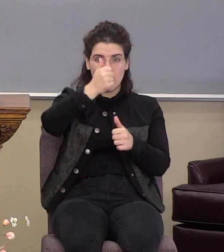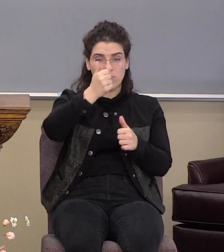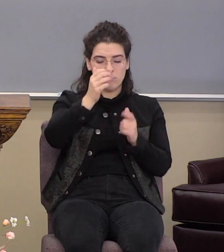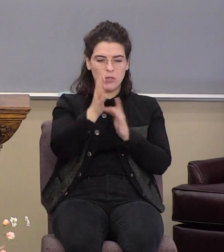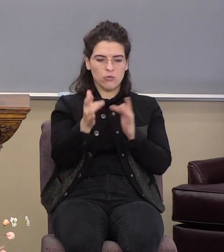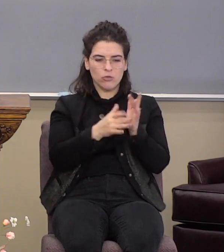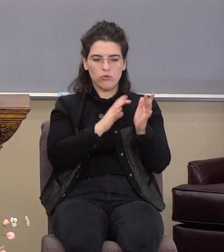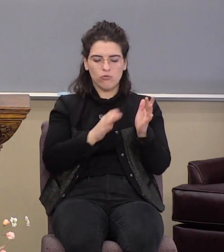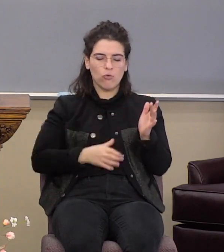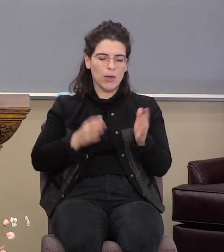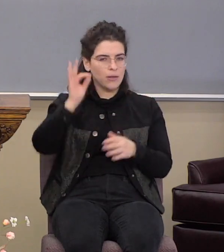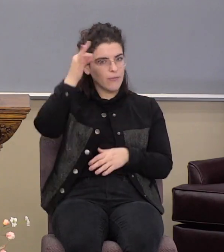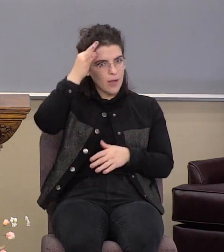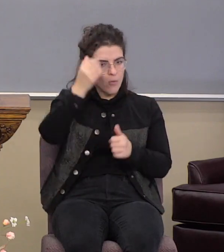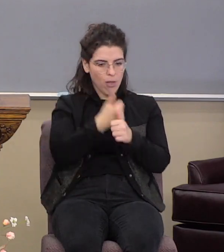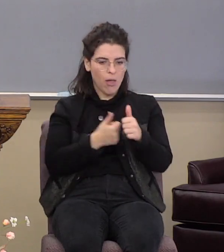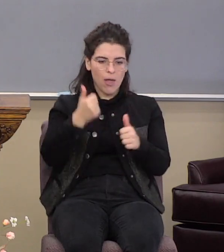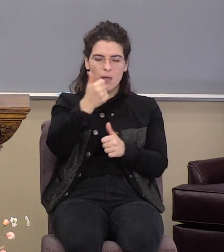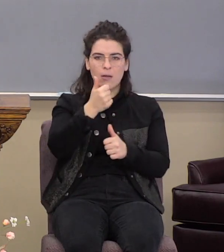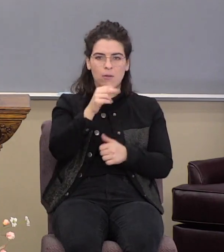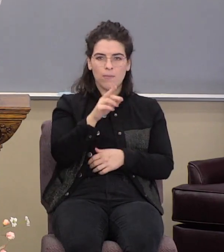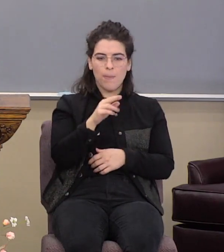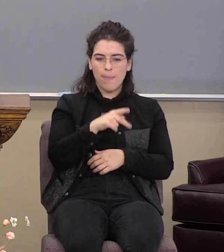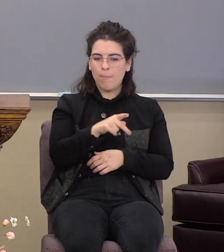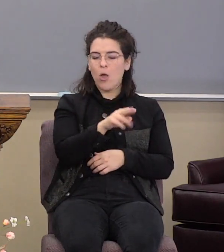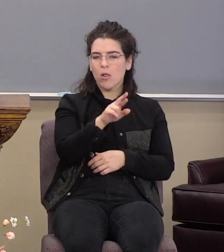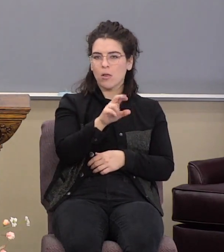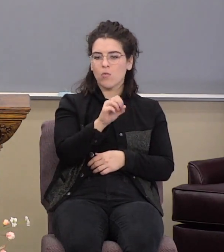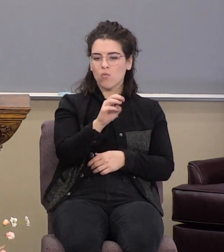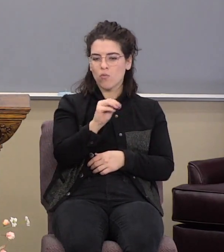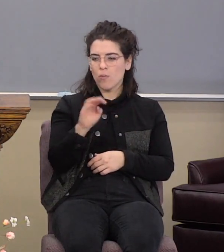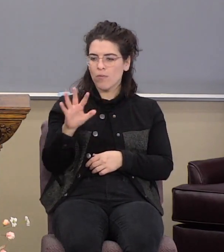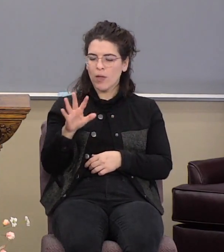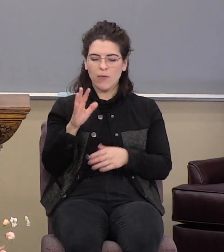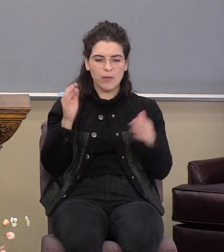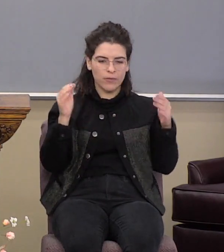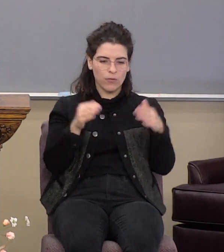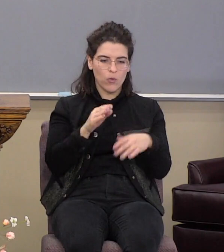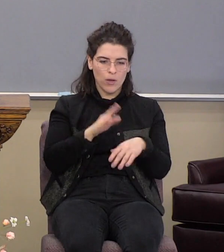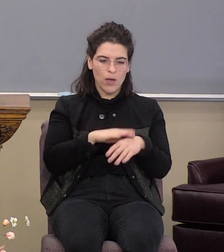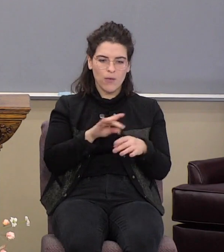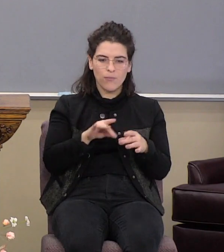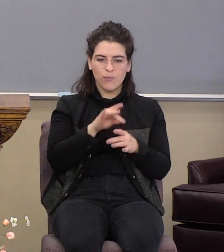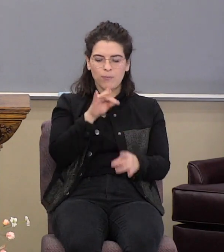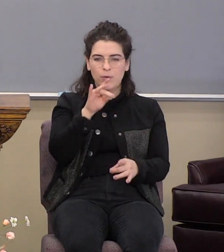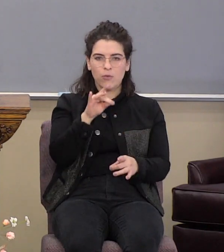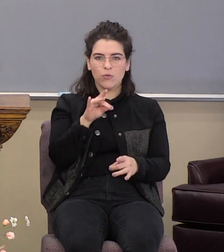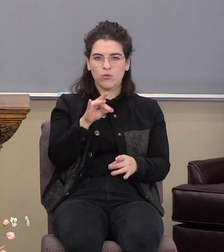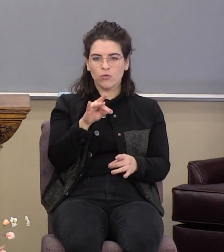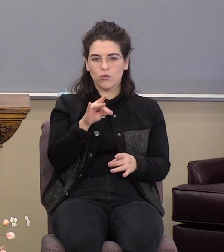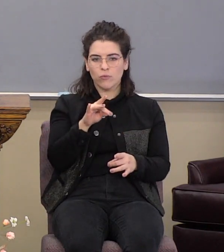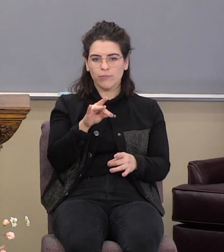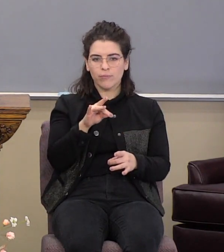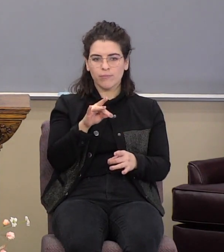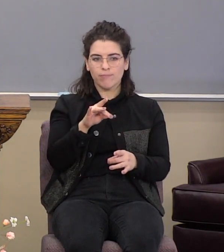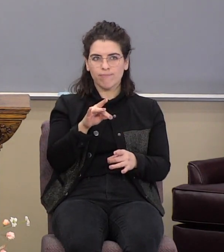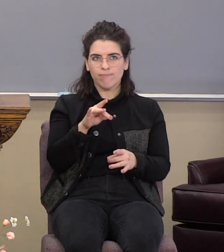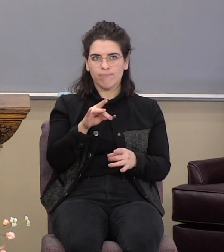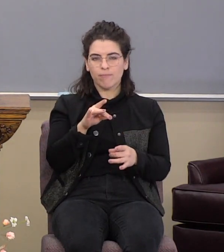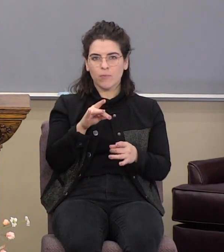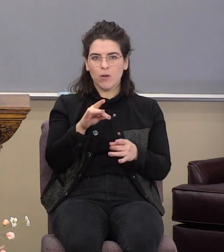Christ as the federal head, what Paul does in Romans 5 is he's focusing in on the spiritual ramifications of Adam's